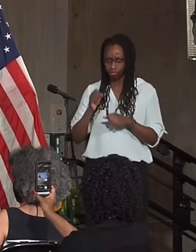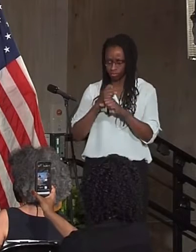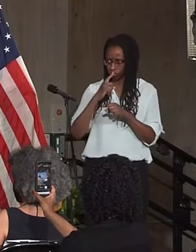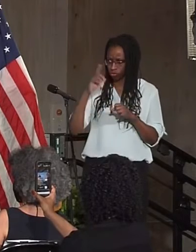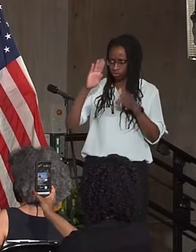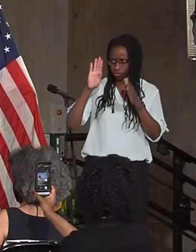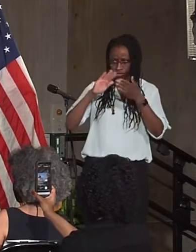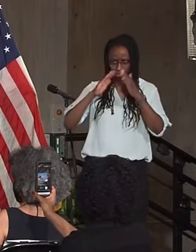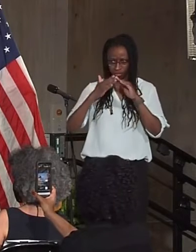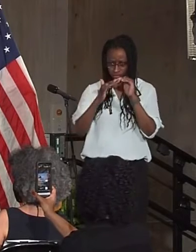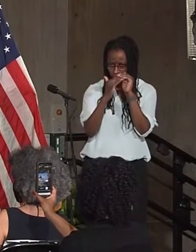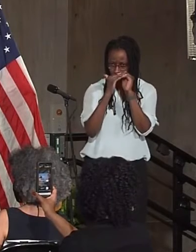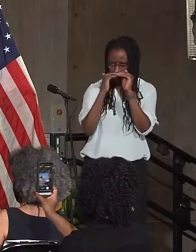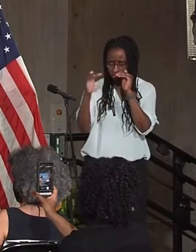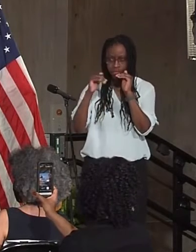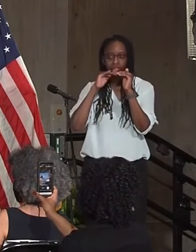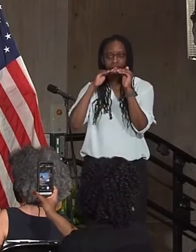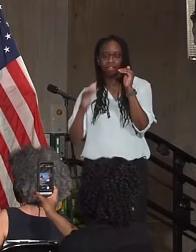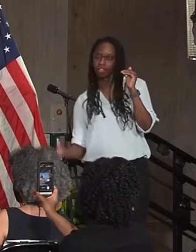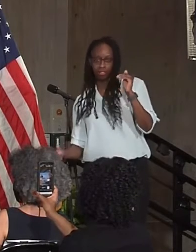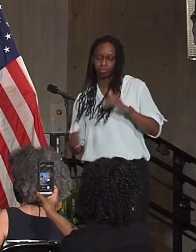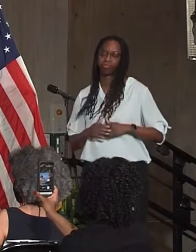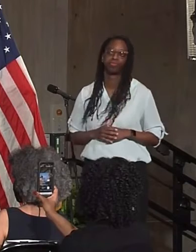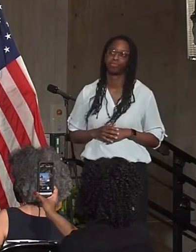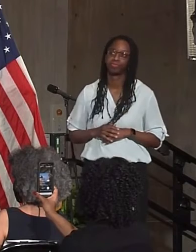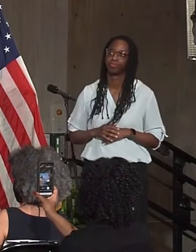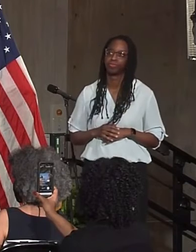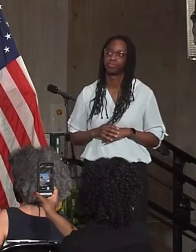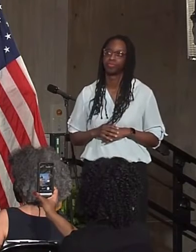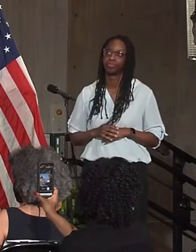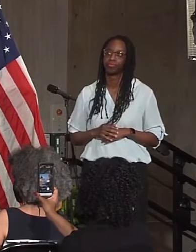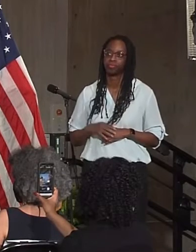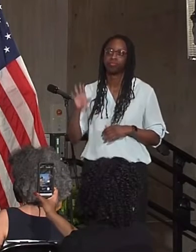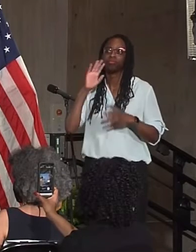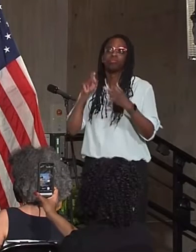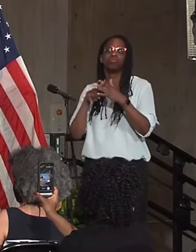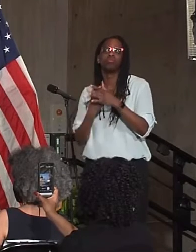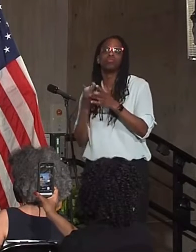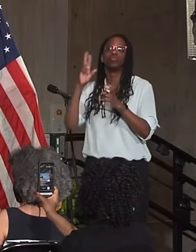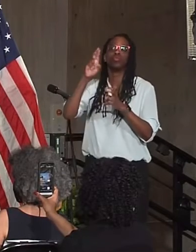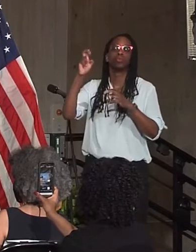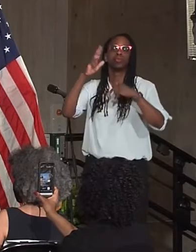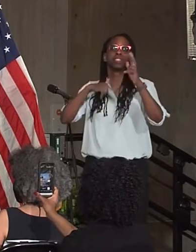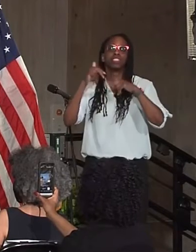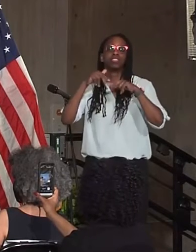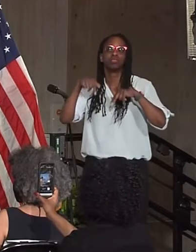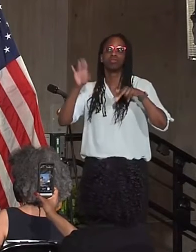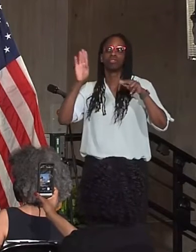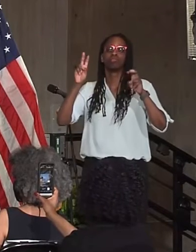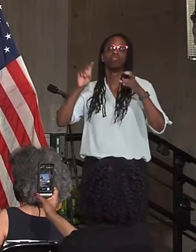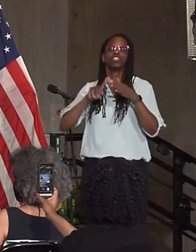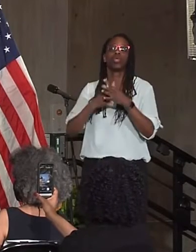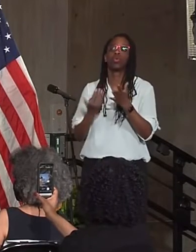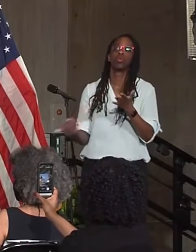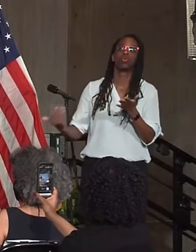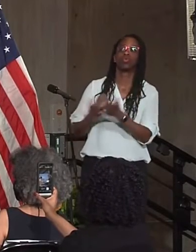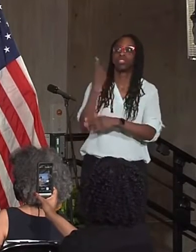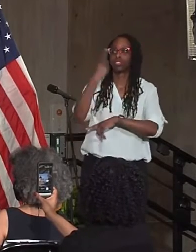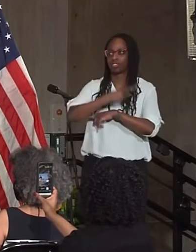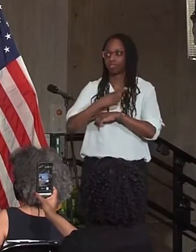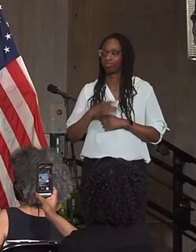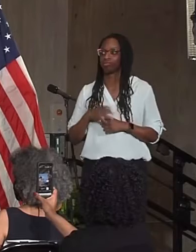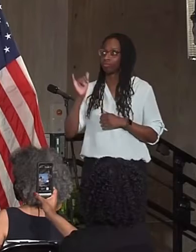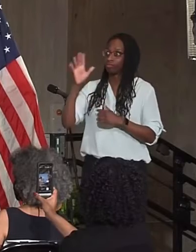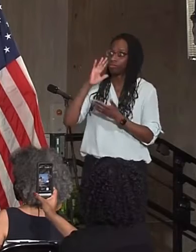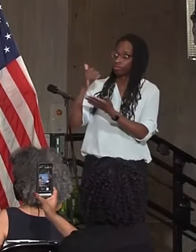the reconstruction of our city that this city and our country ache for. Mayor Janey will